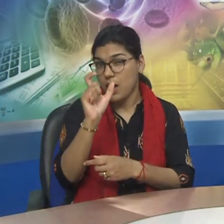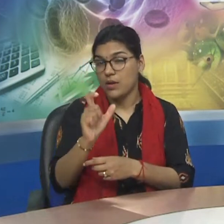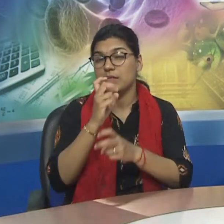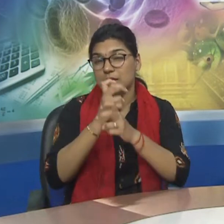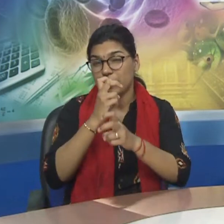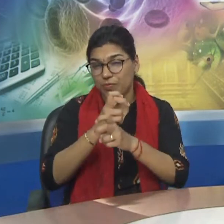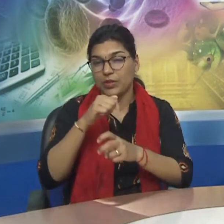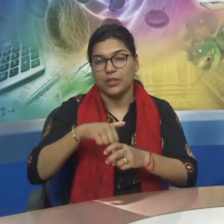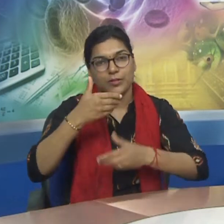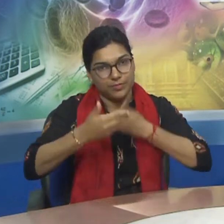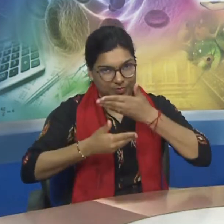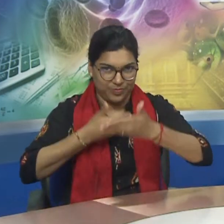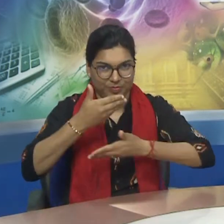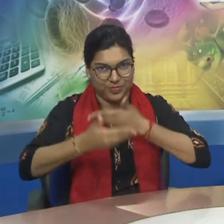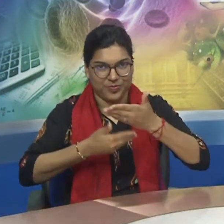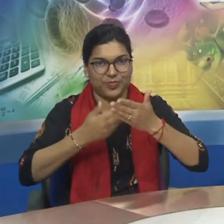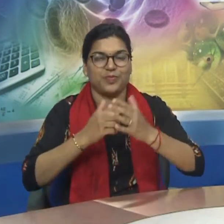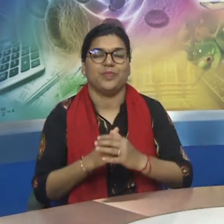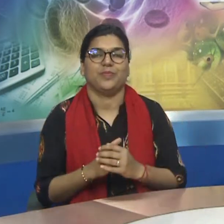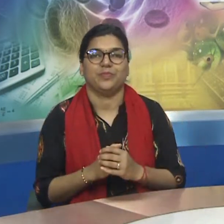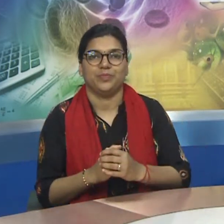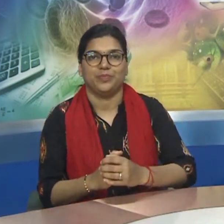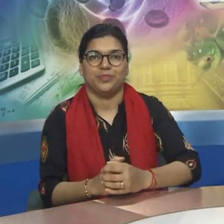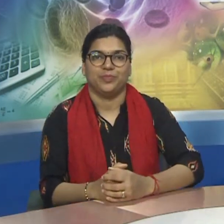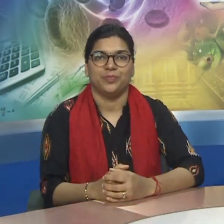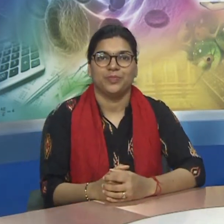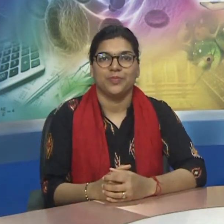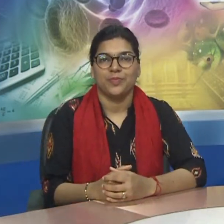First of all, we will be doing the difficult words.